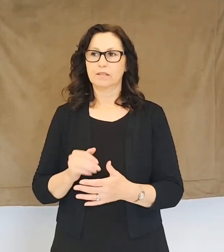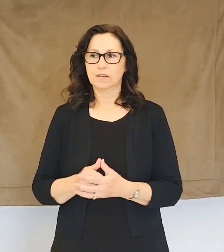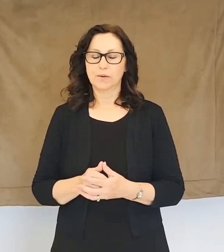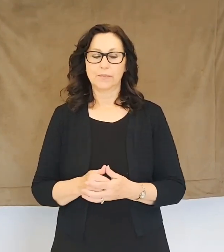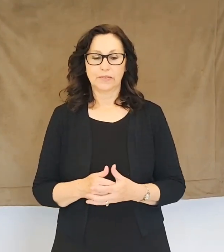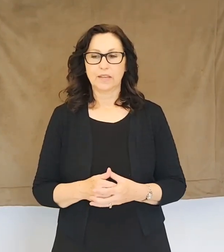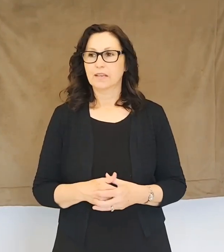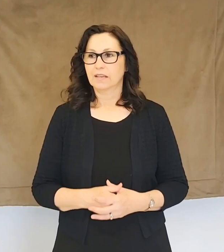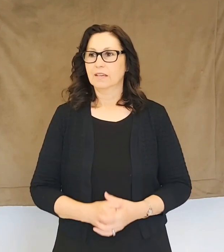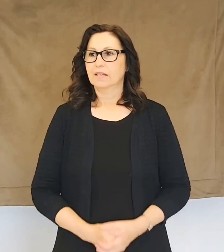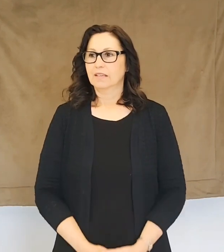So.